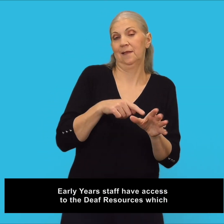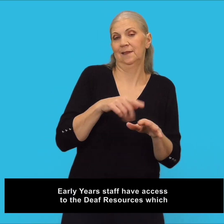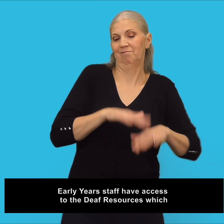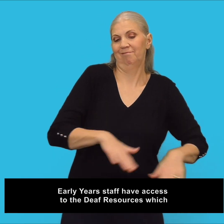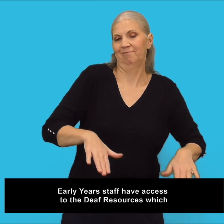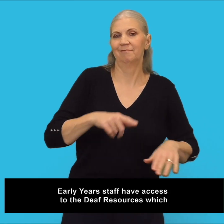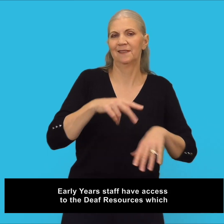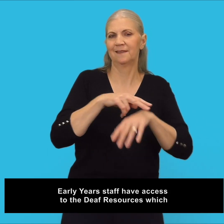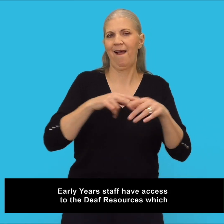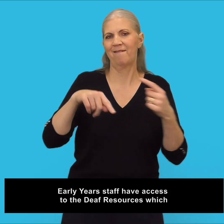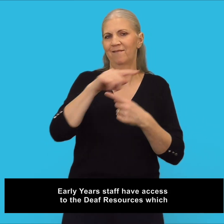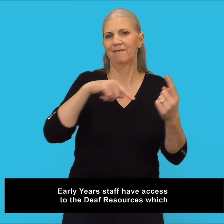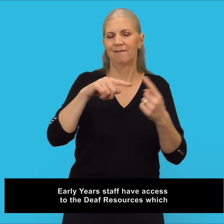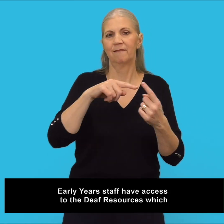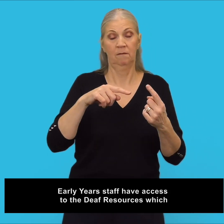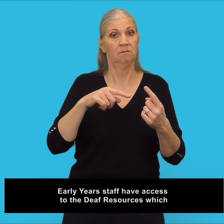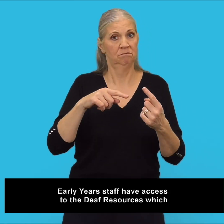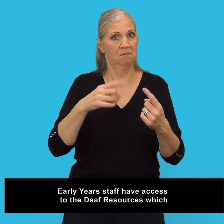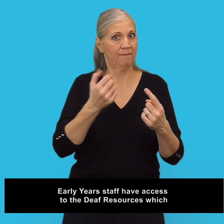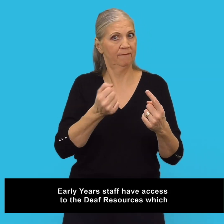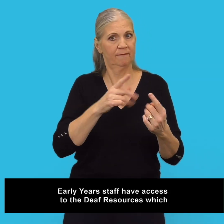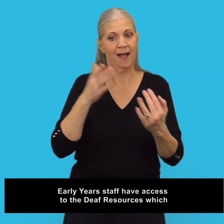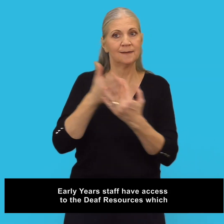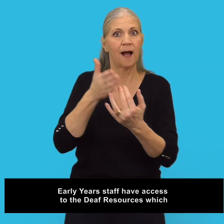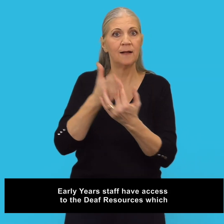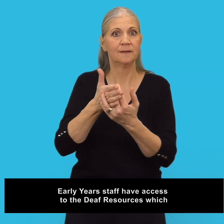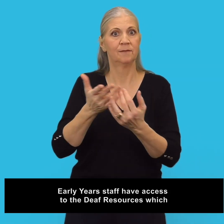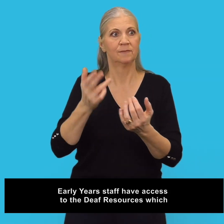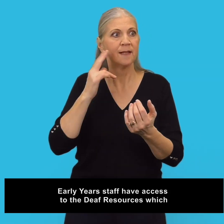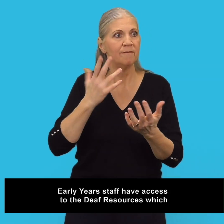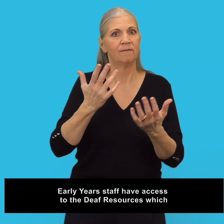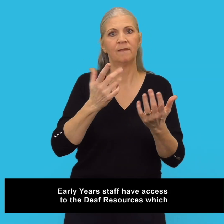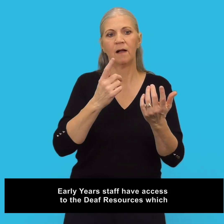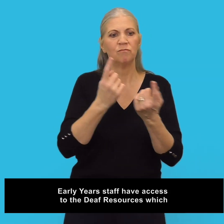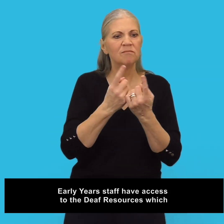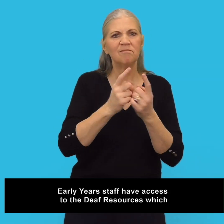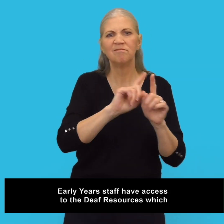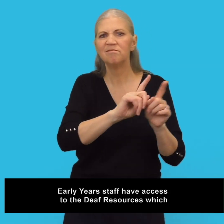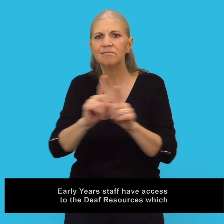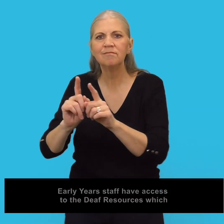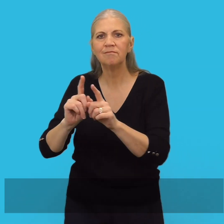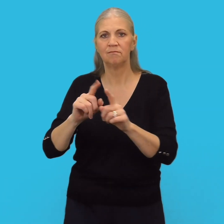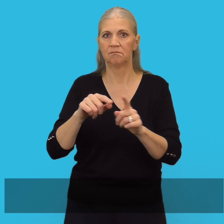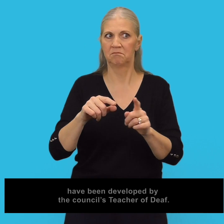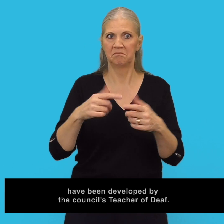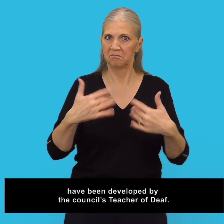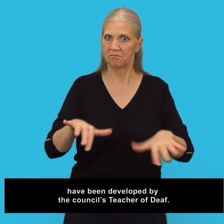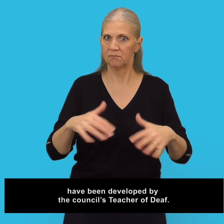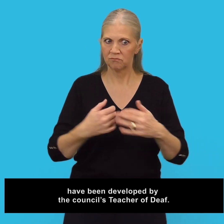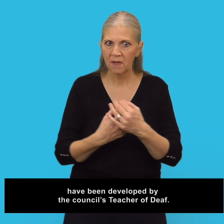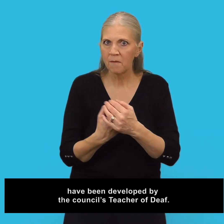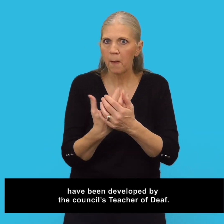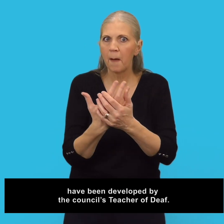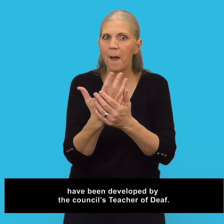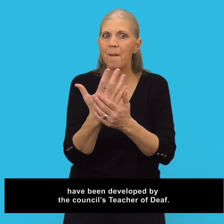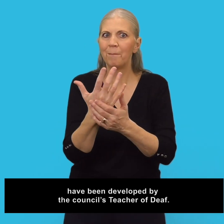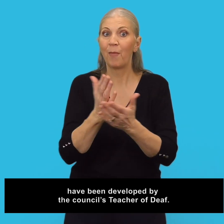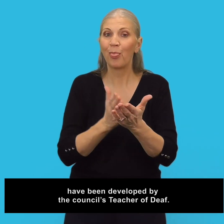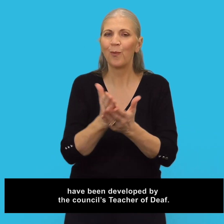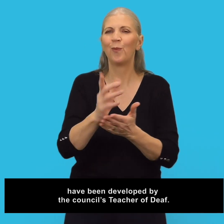Early year staff have access to the deaf resources which have been developed by the Council's Teacher of Deaf.